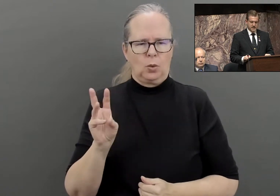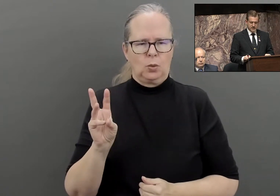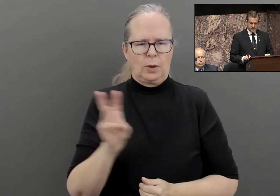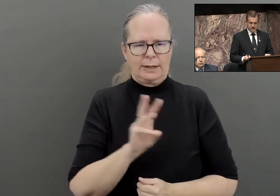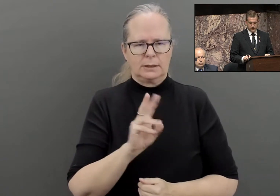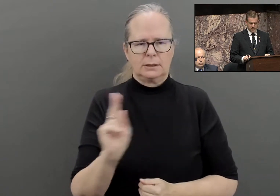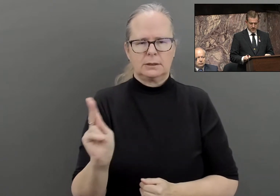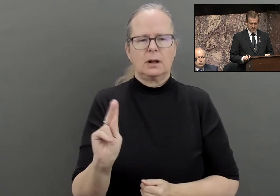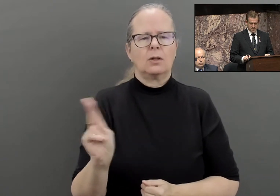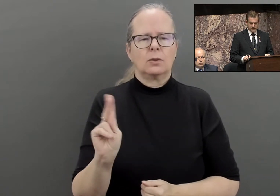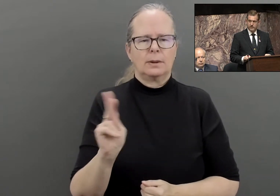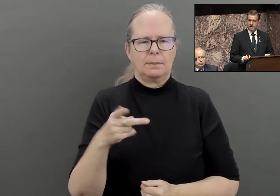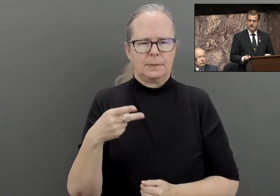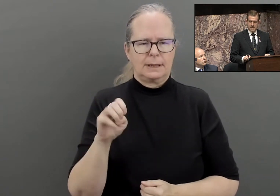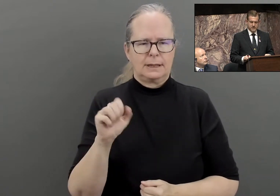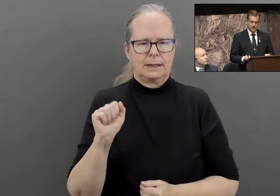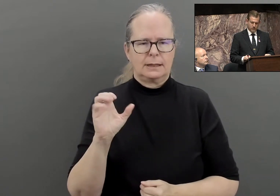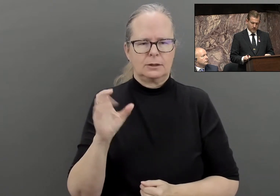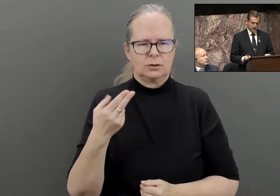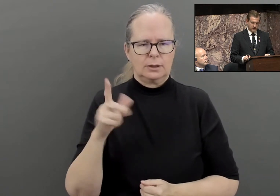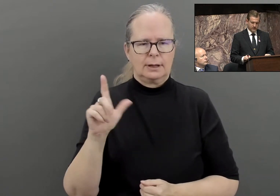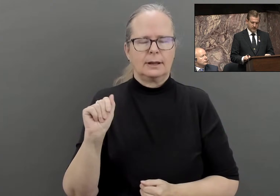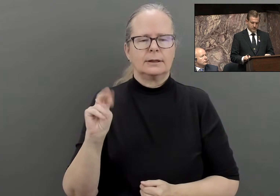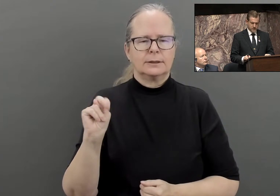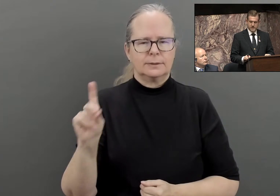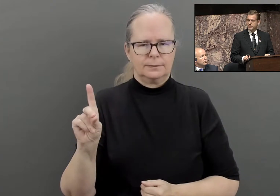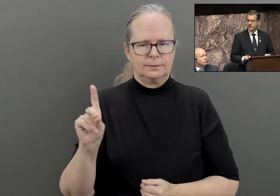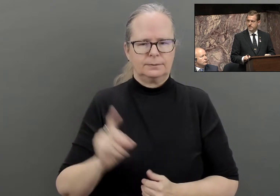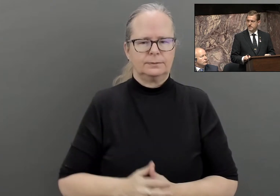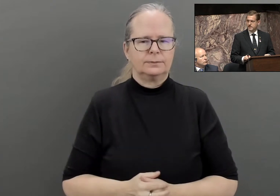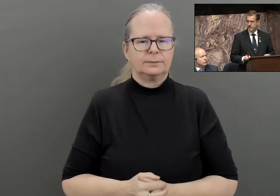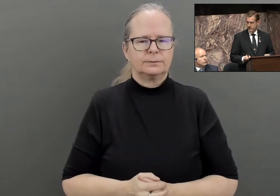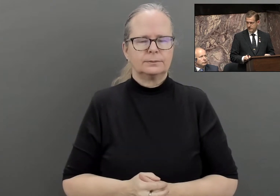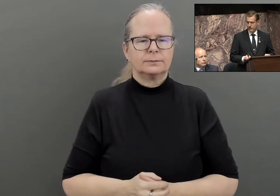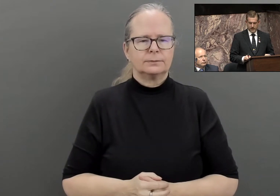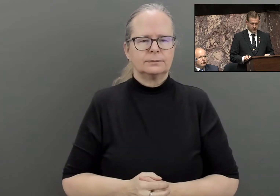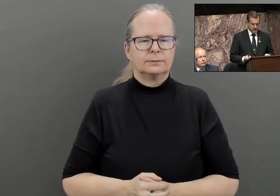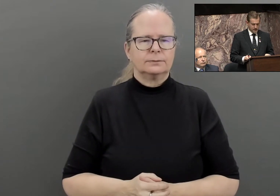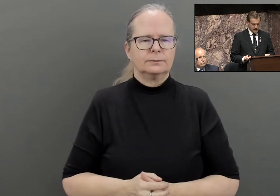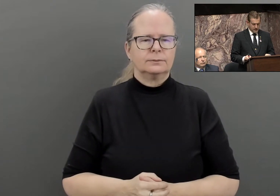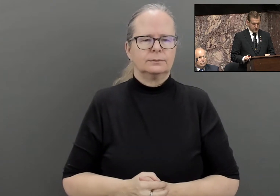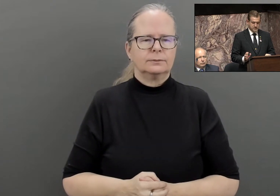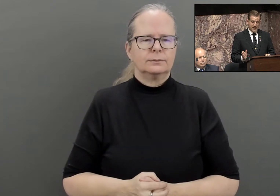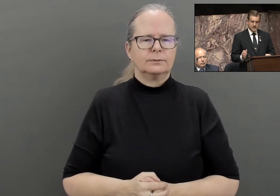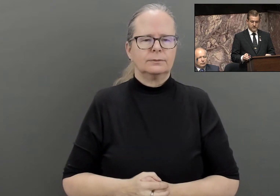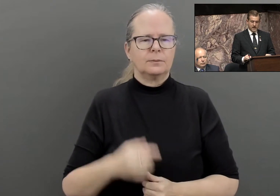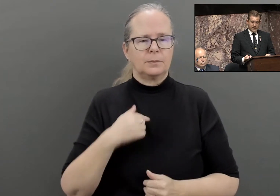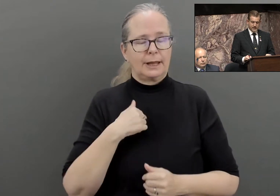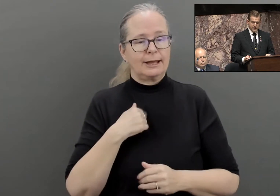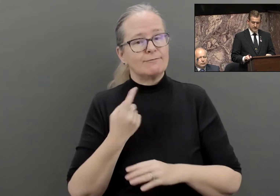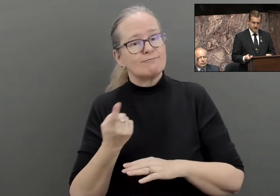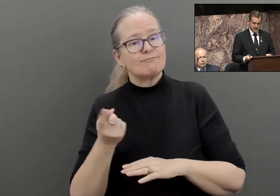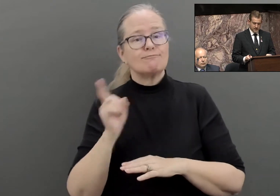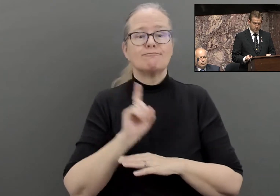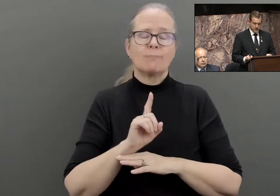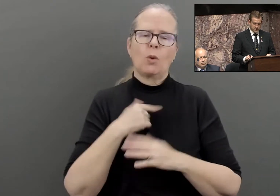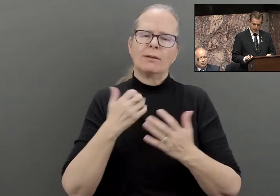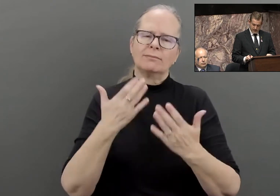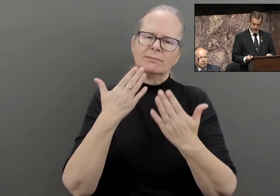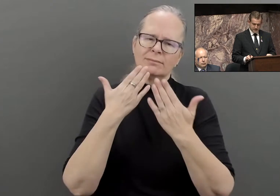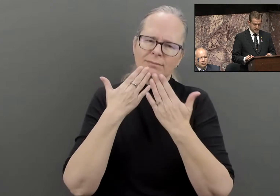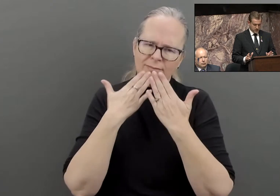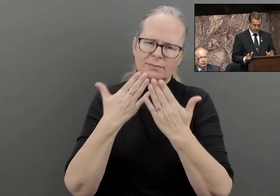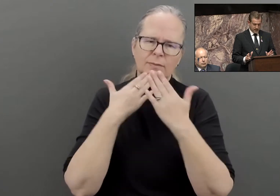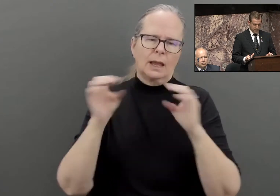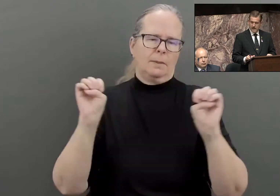express my deepest appreciation for the exceptional work of the emergency services in Victoria. This past Friday, as the sun was